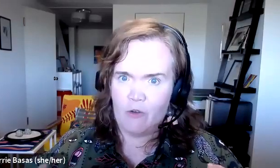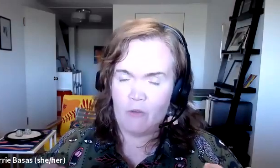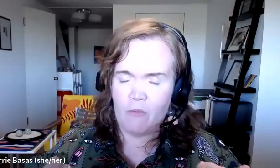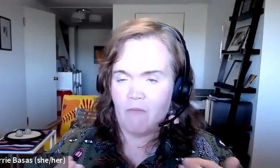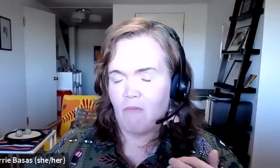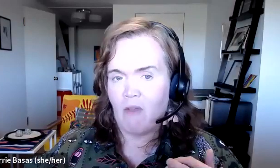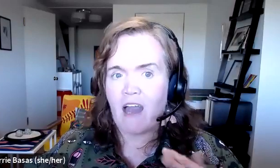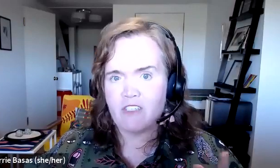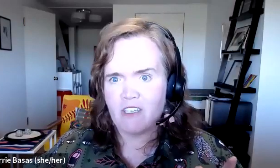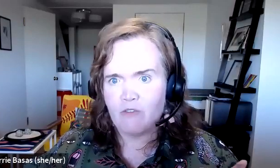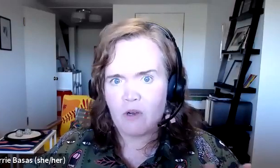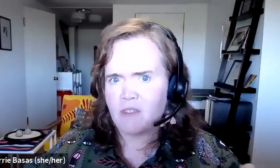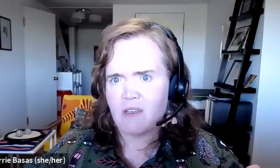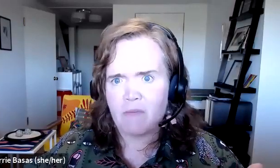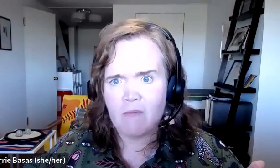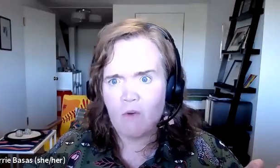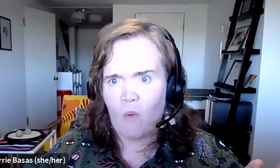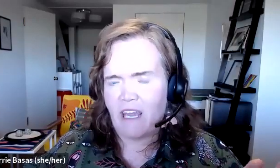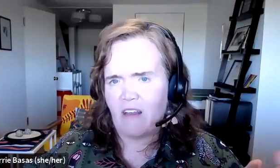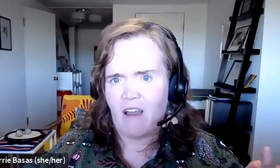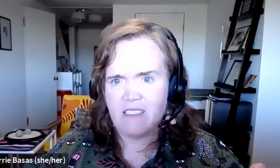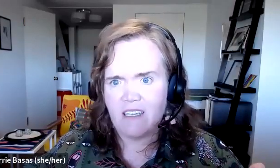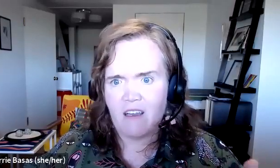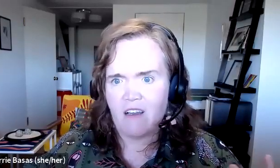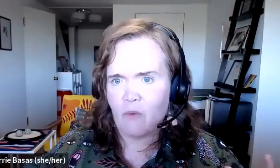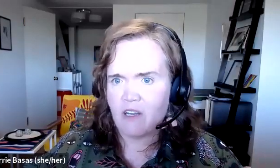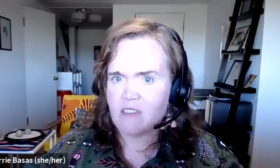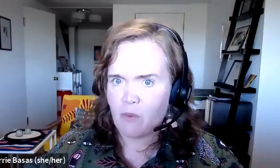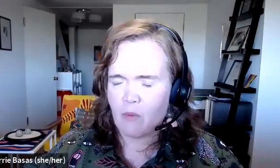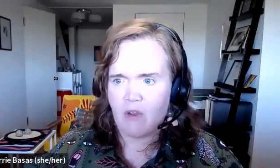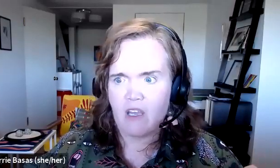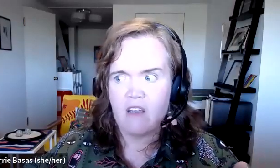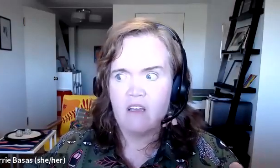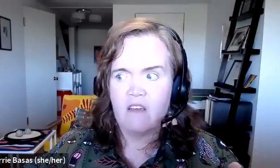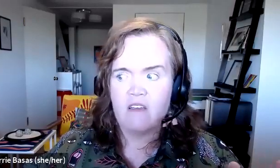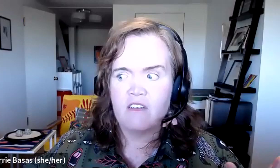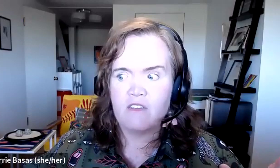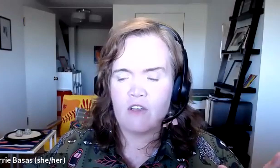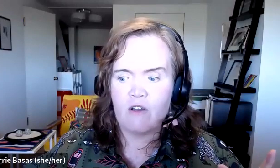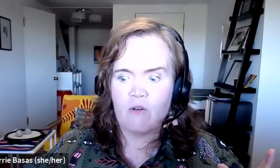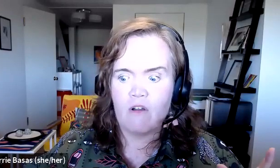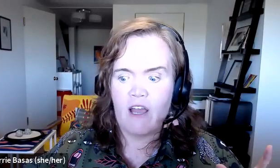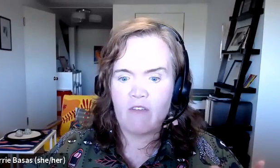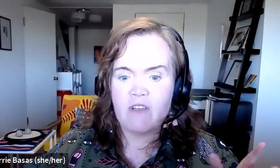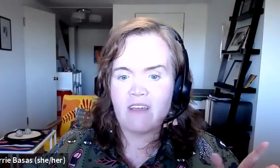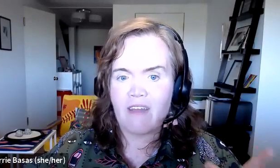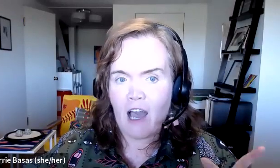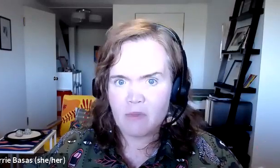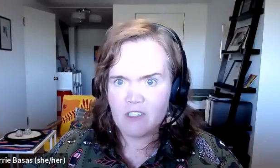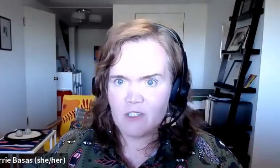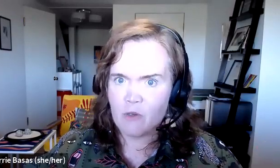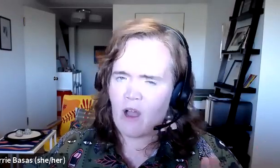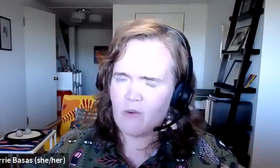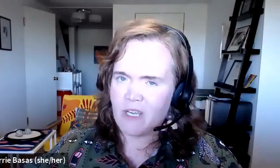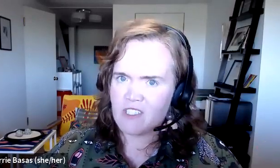making you have to conform to some white idea of what is appropriate. So everything that